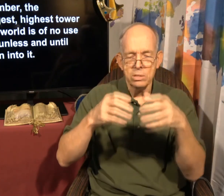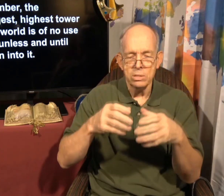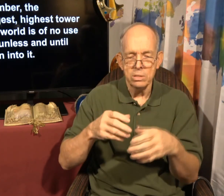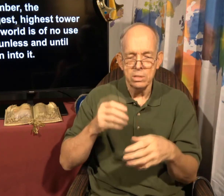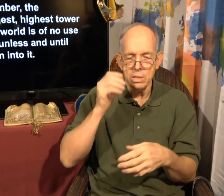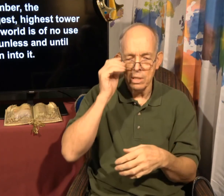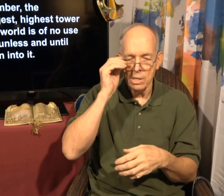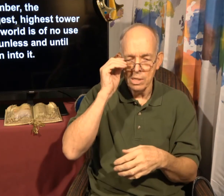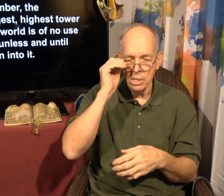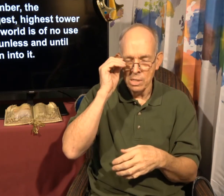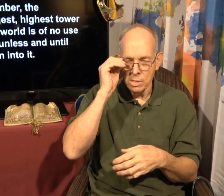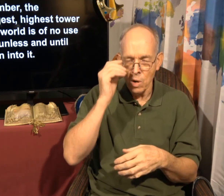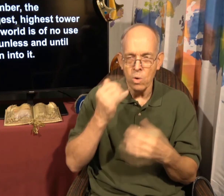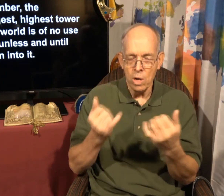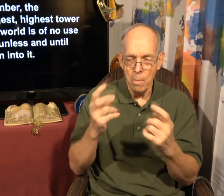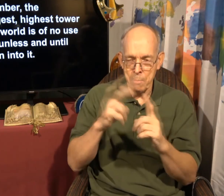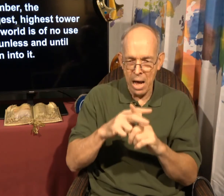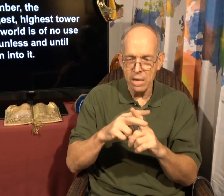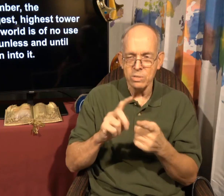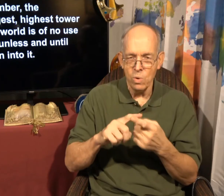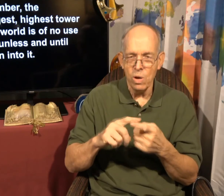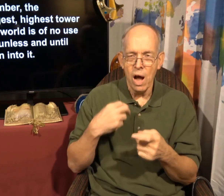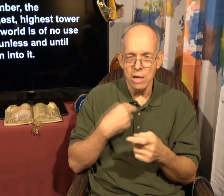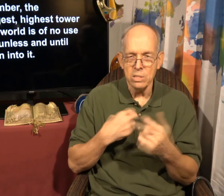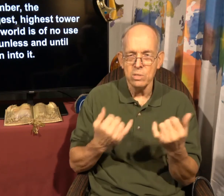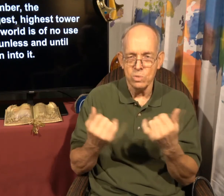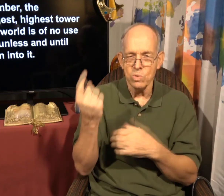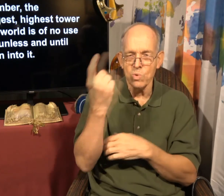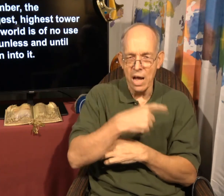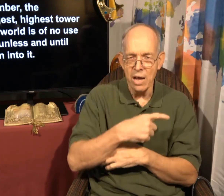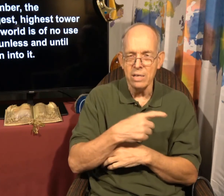The Lord is my sore tower.